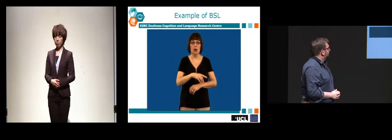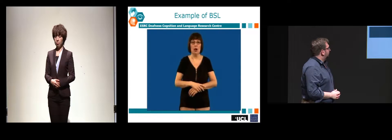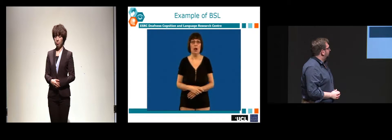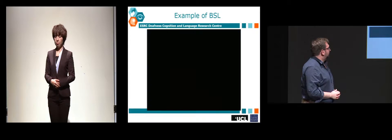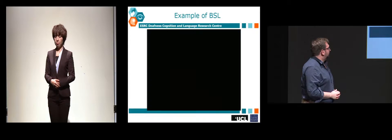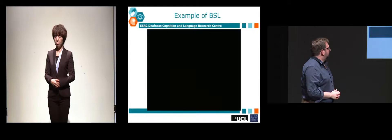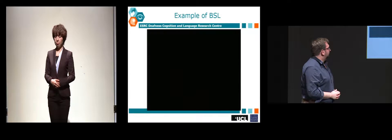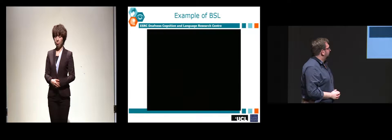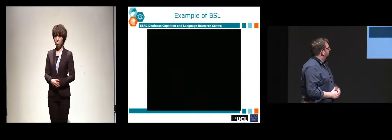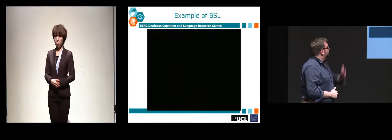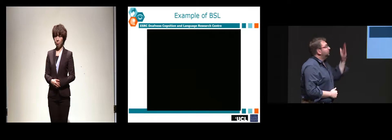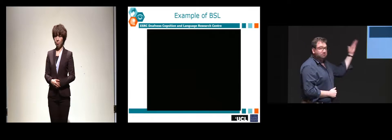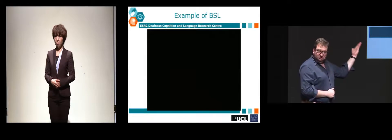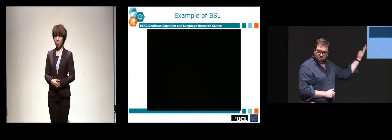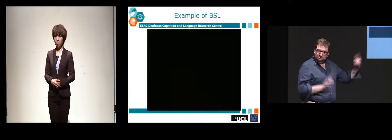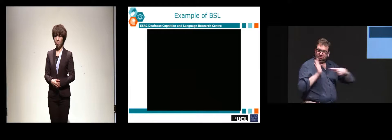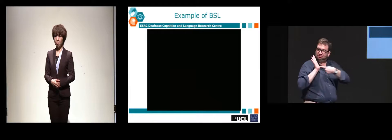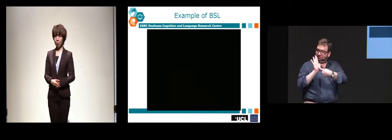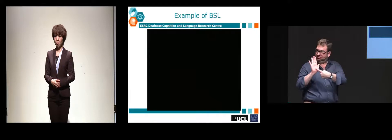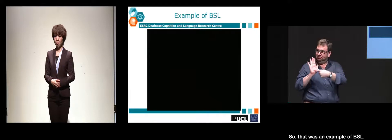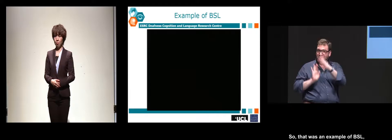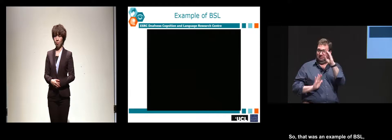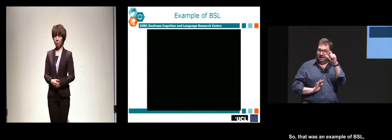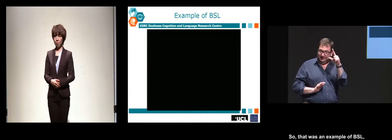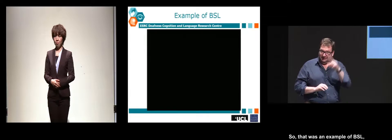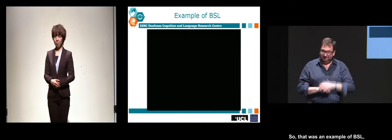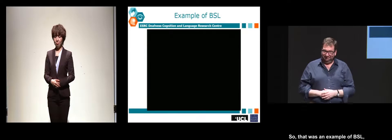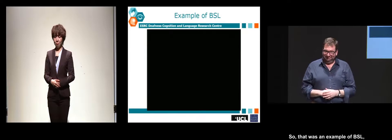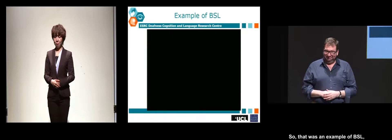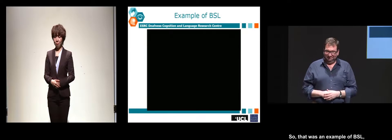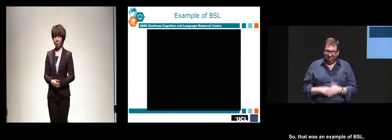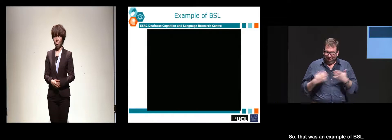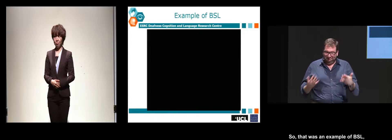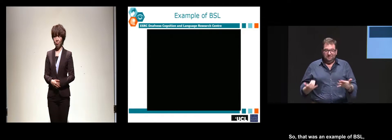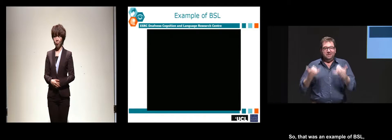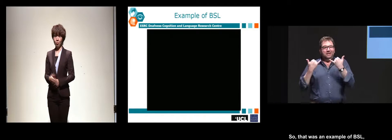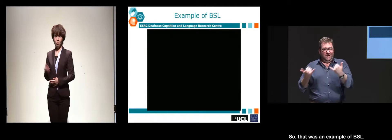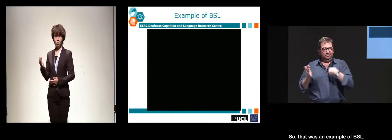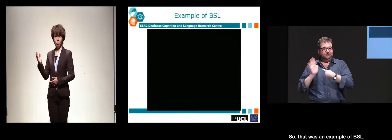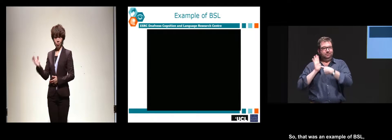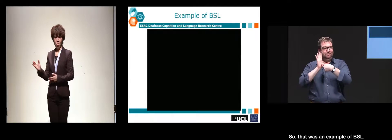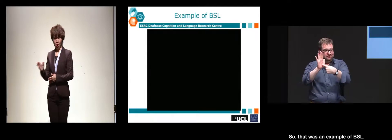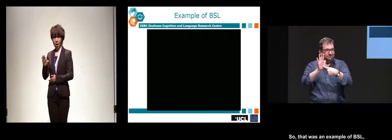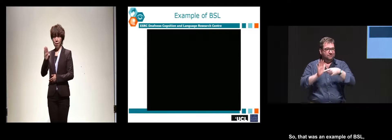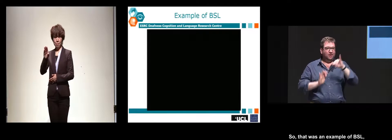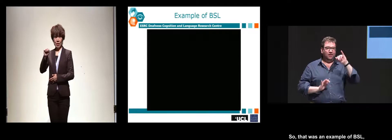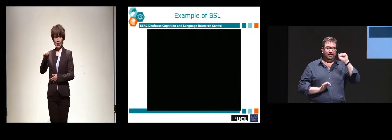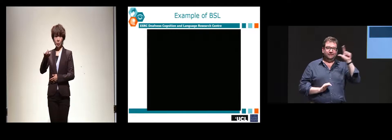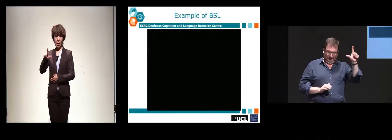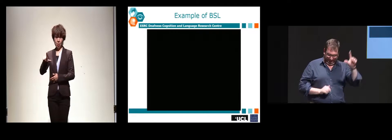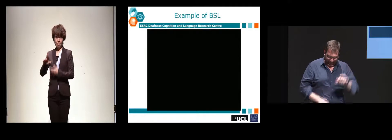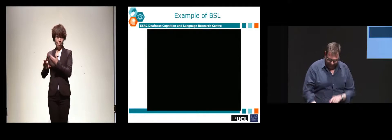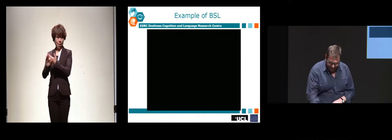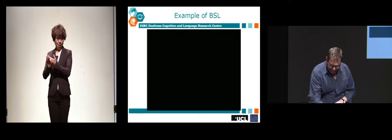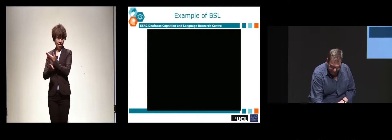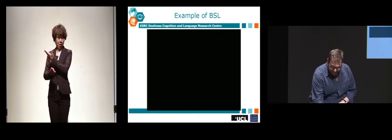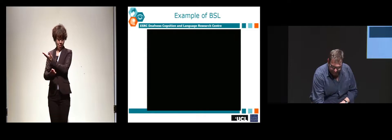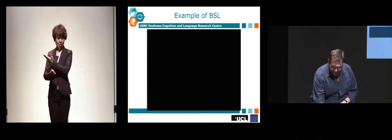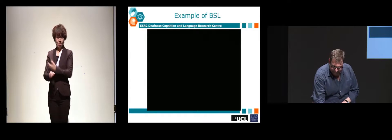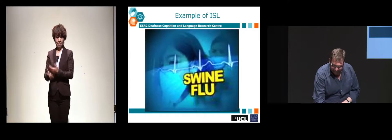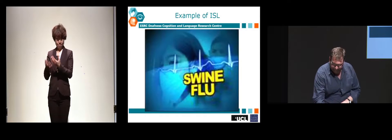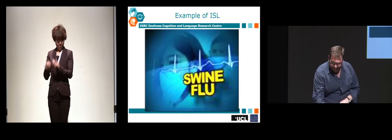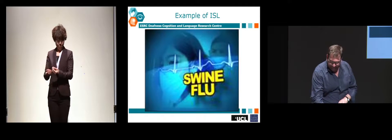So that was an example of BSL. British Sign Language. Now we'll show